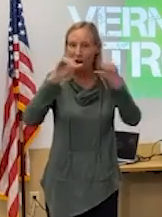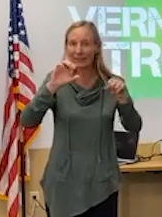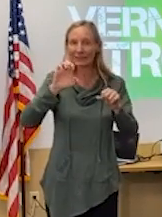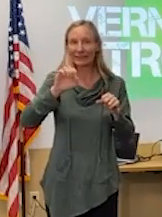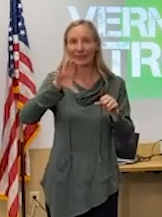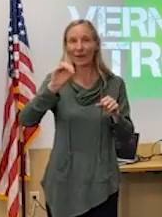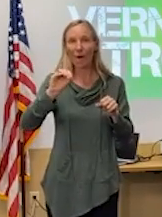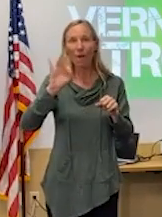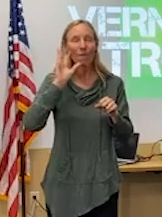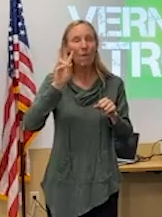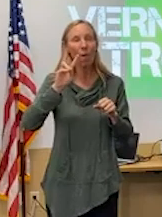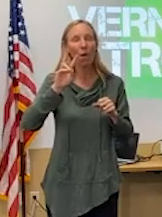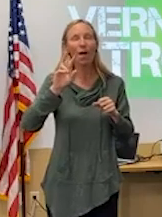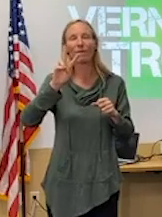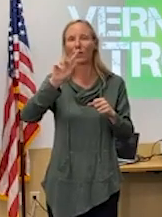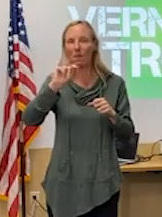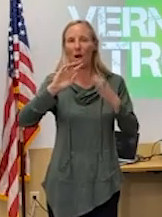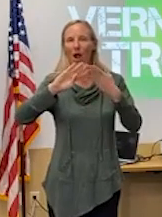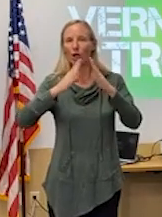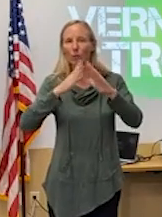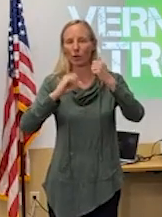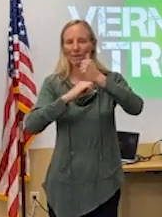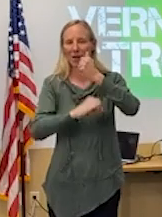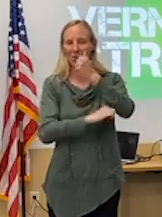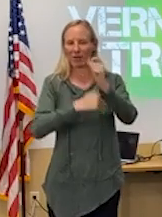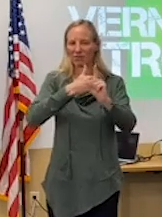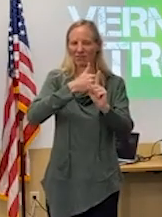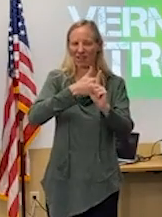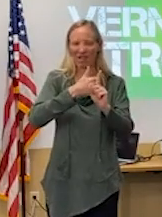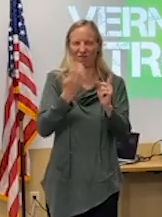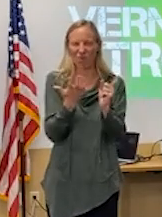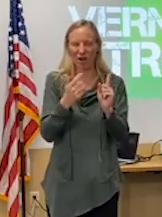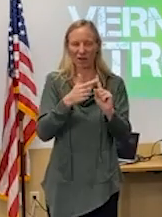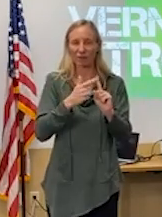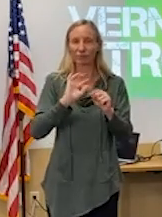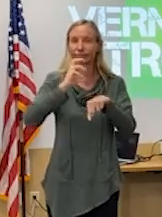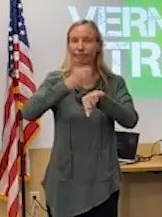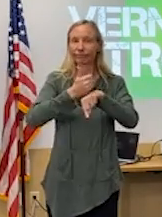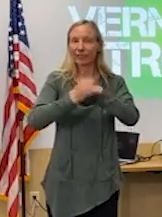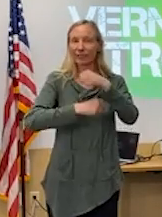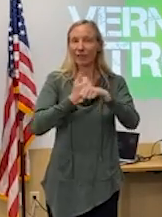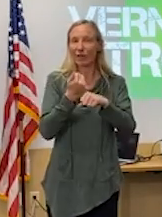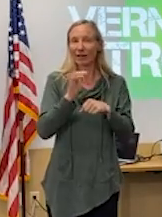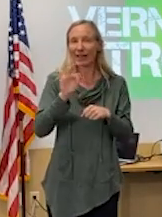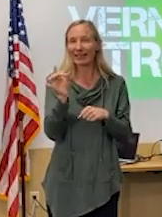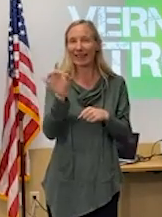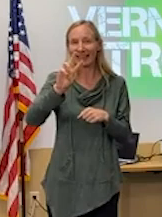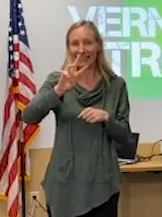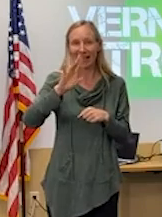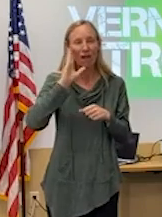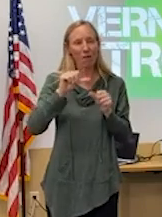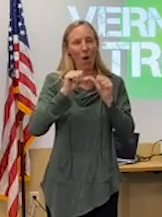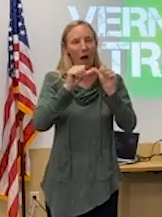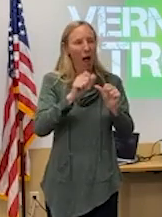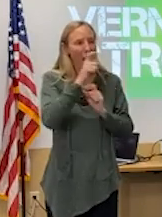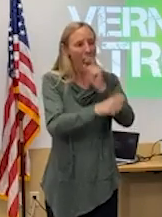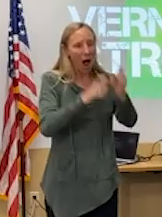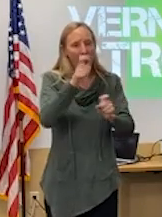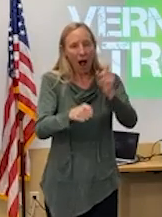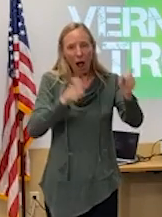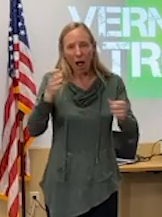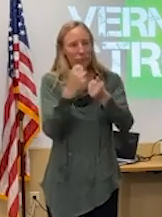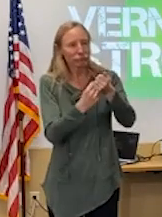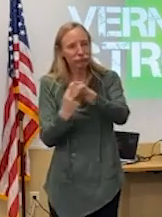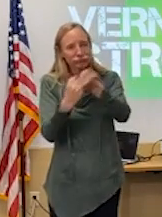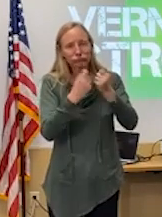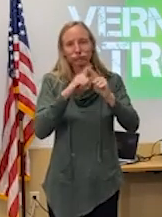Vermont Community Foundation. The Vermont Community Foundation was founded in 1986 to be a source of enduring philanthropy that supports